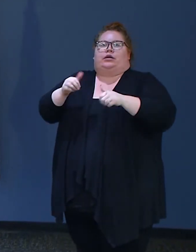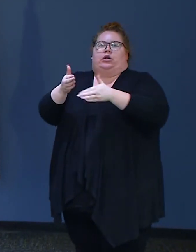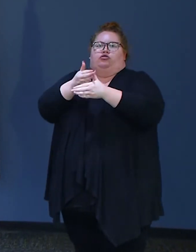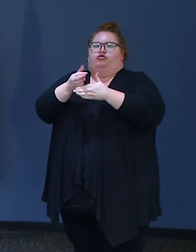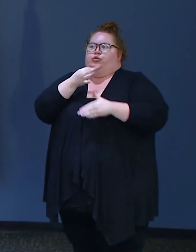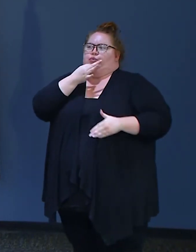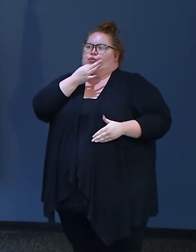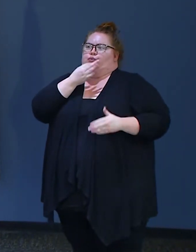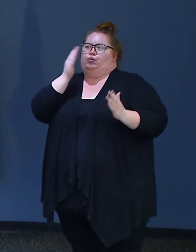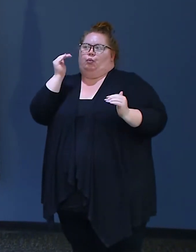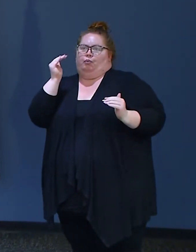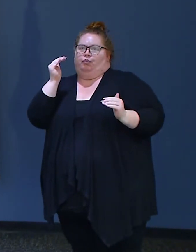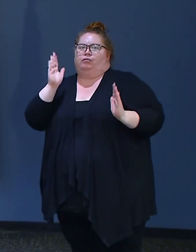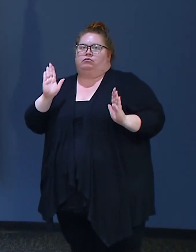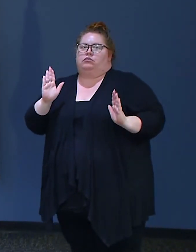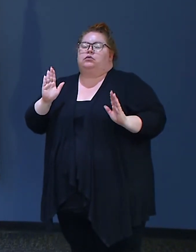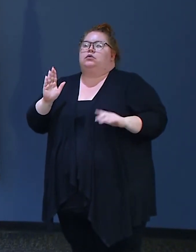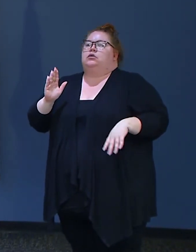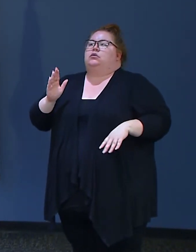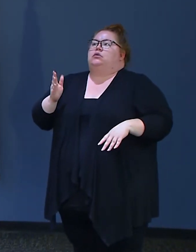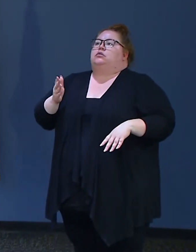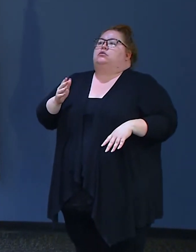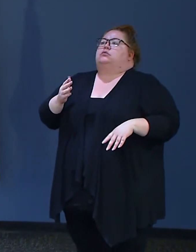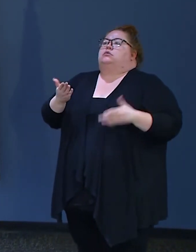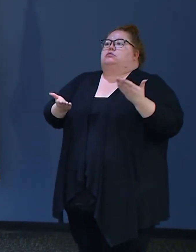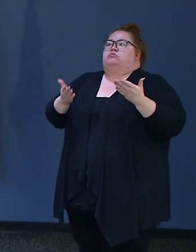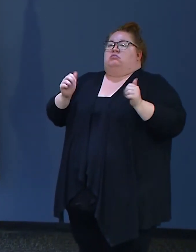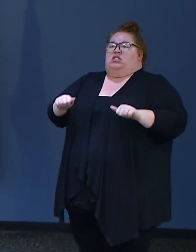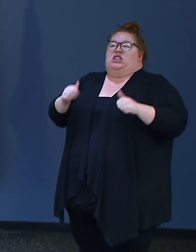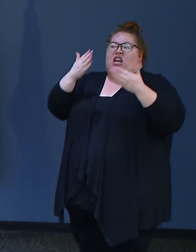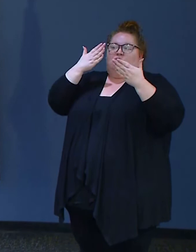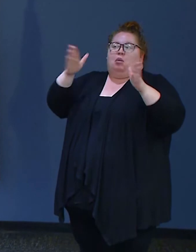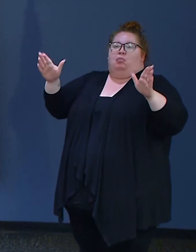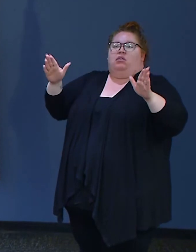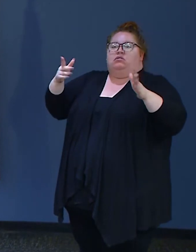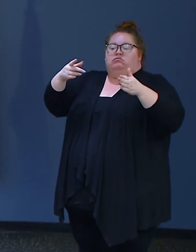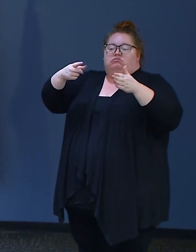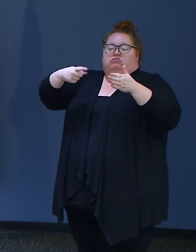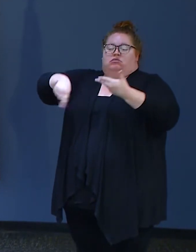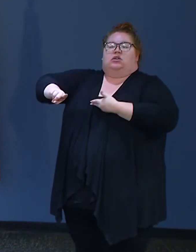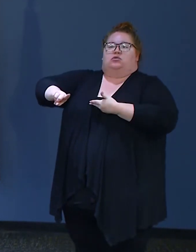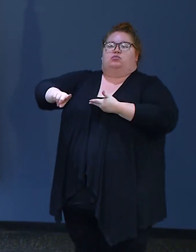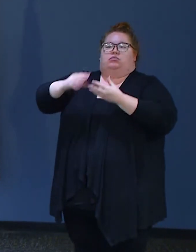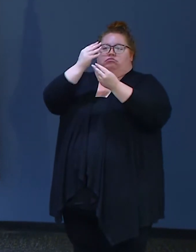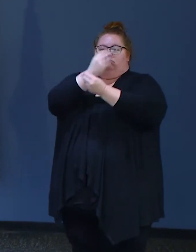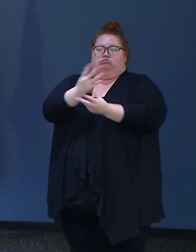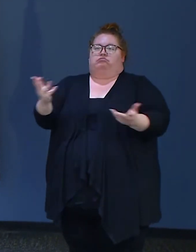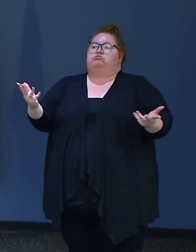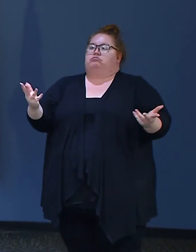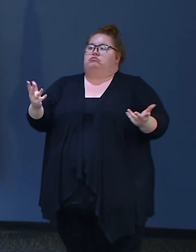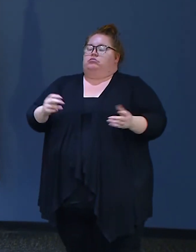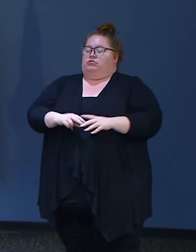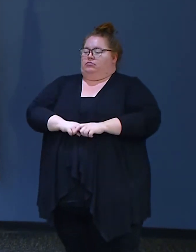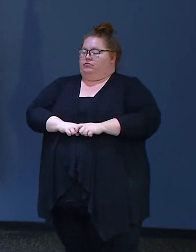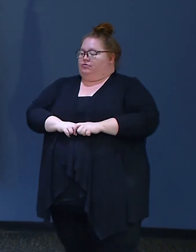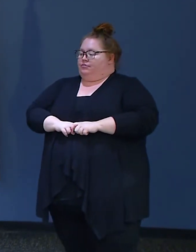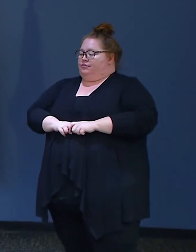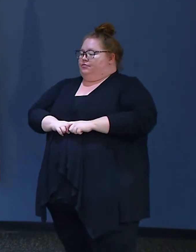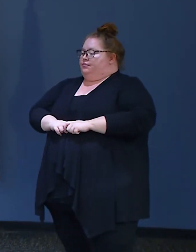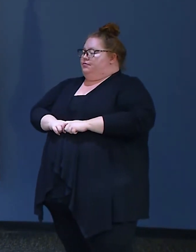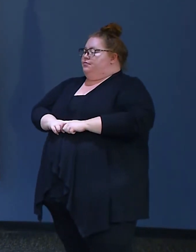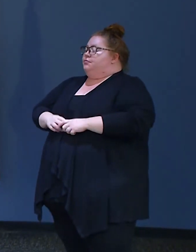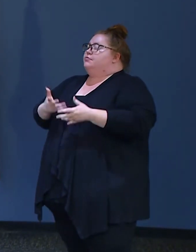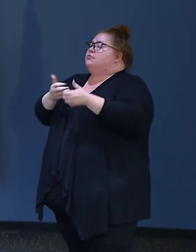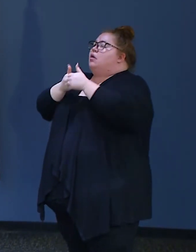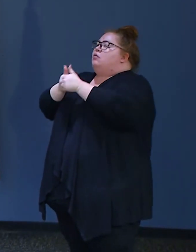in particular that we are able to report and make public next week. Okay, so just a quick